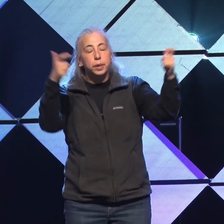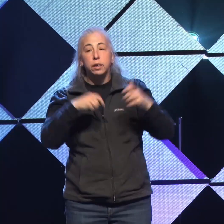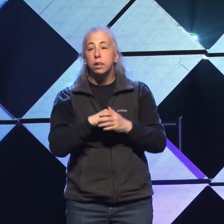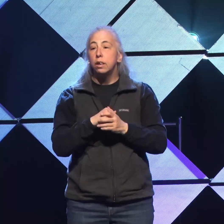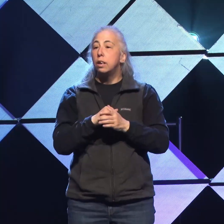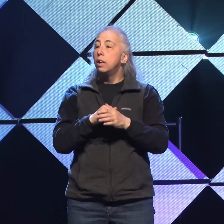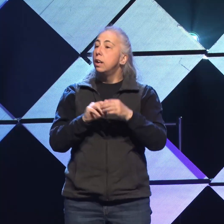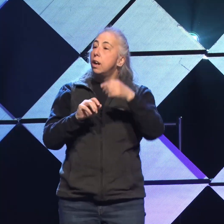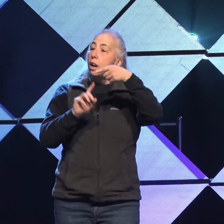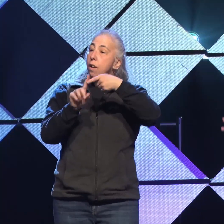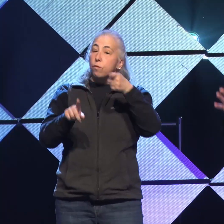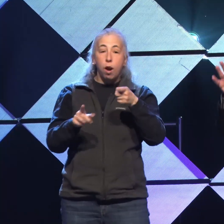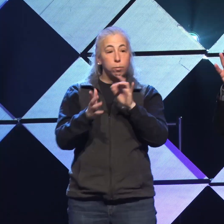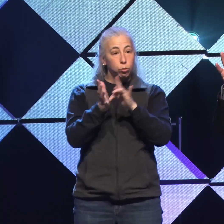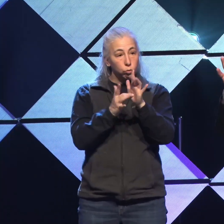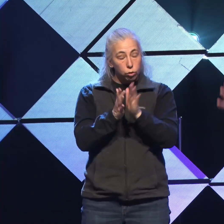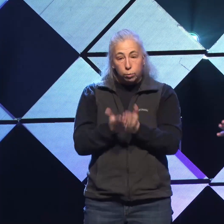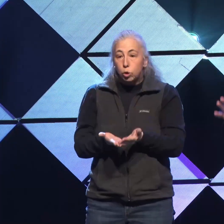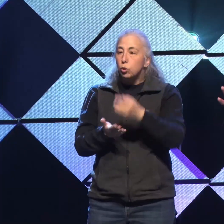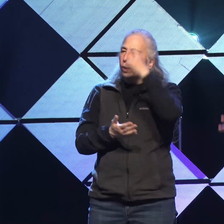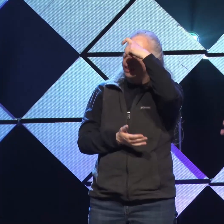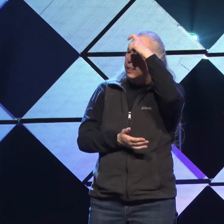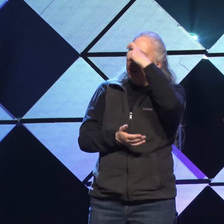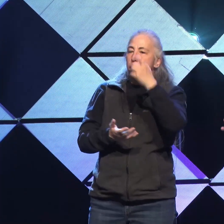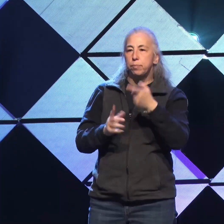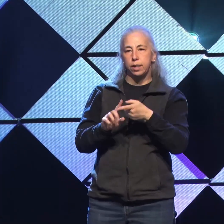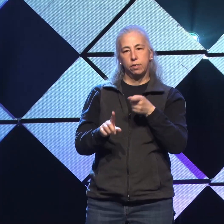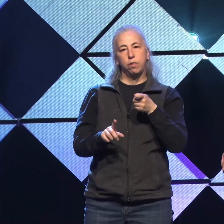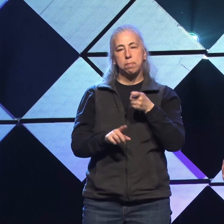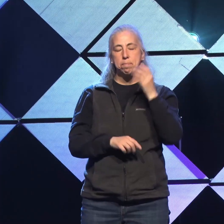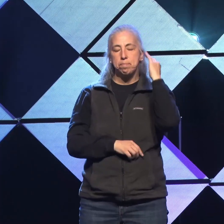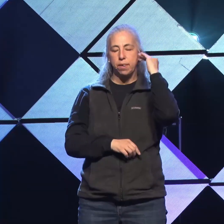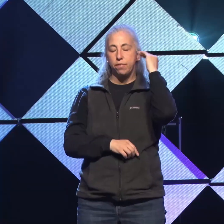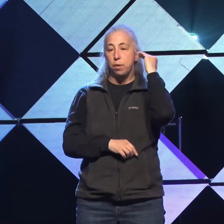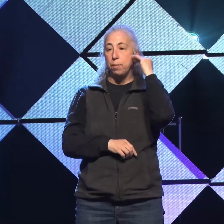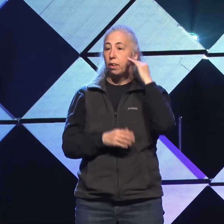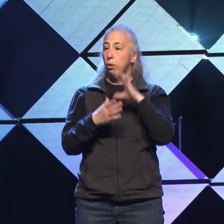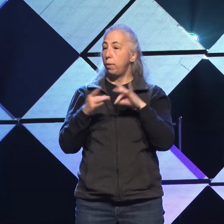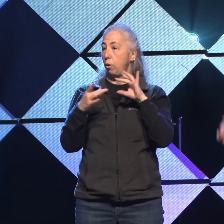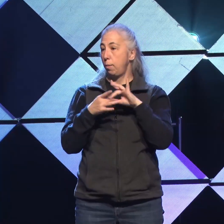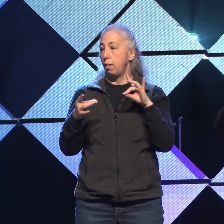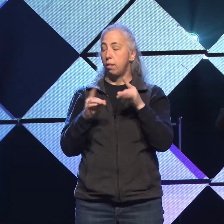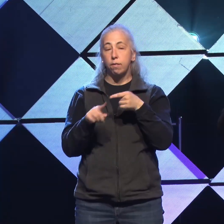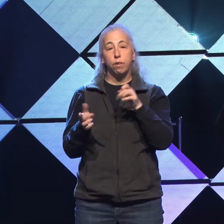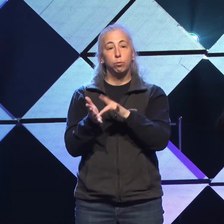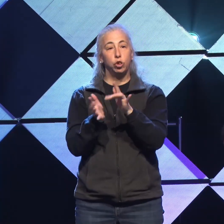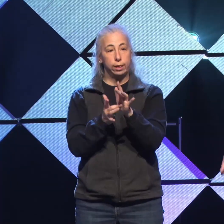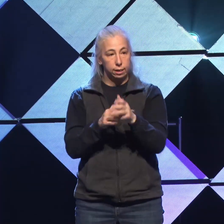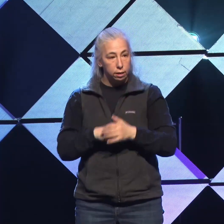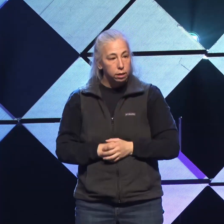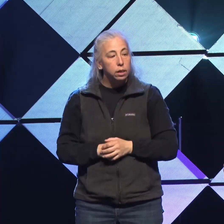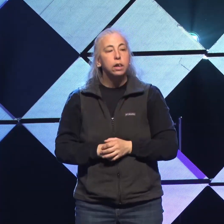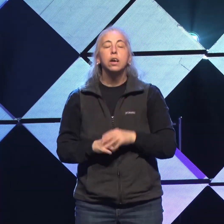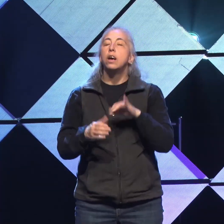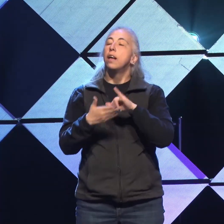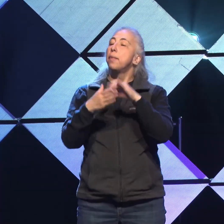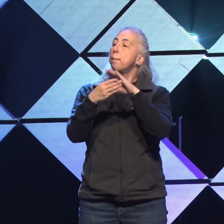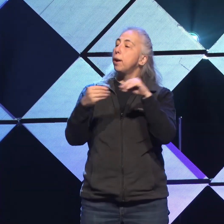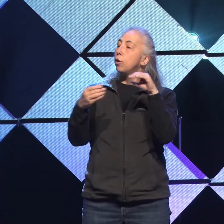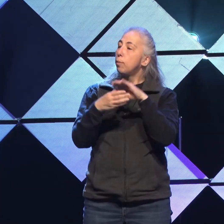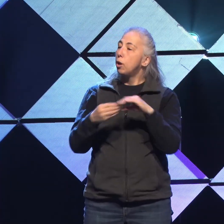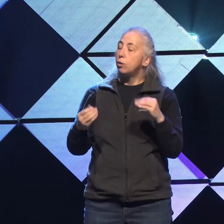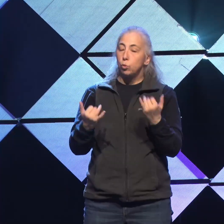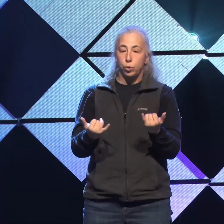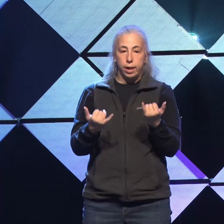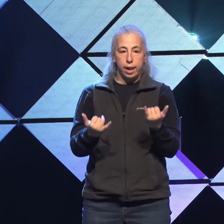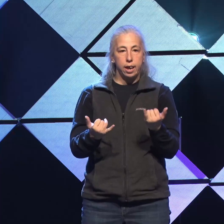this, it's going to come from a very familiar parable of Jesus. This parable we're going to look at today,